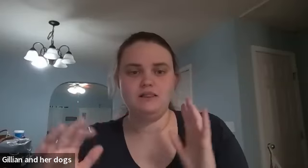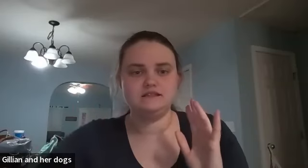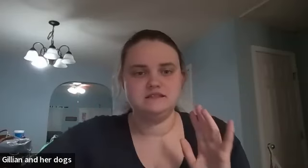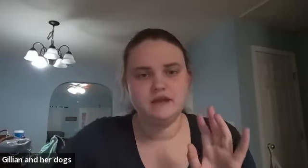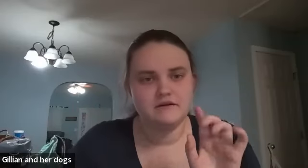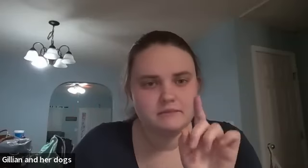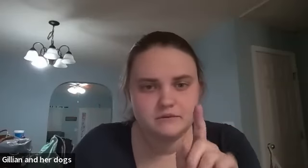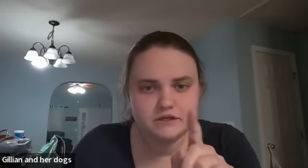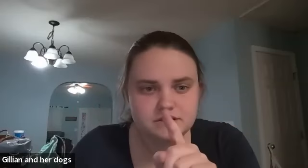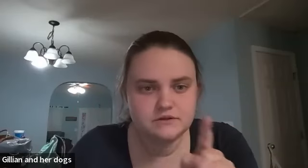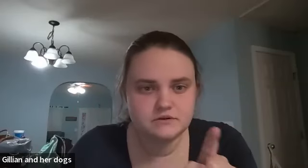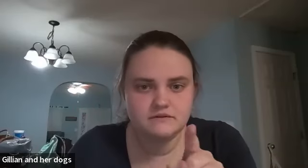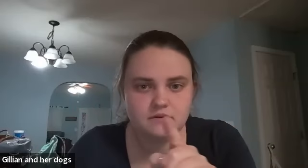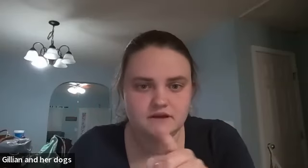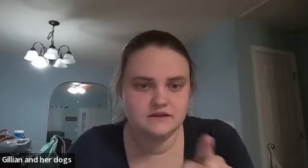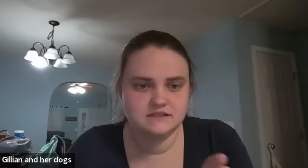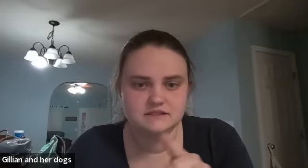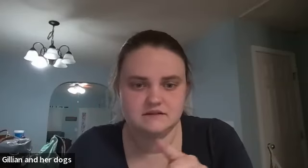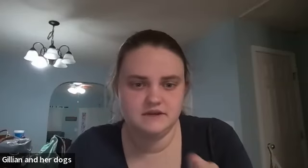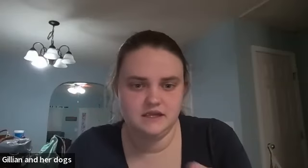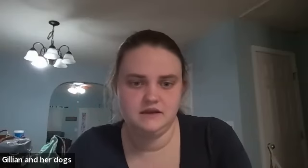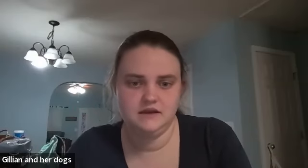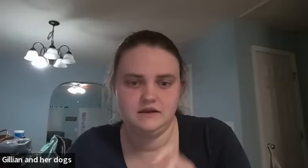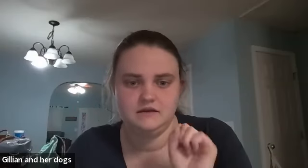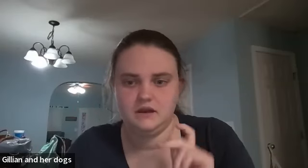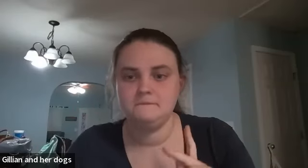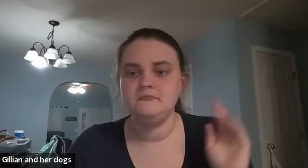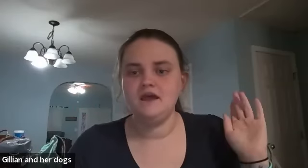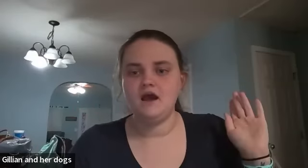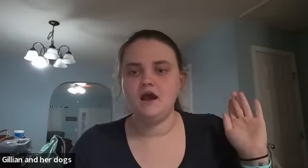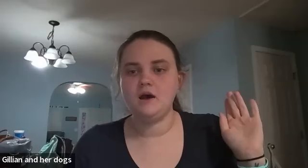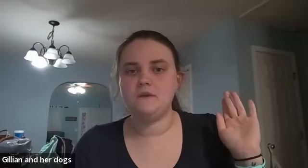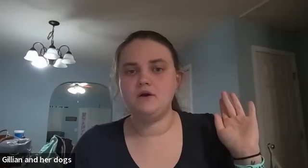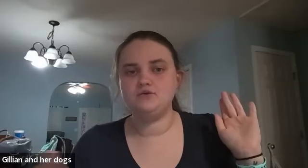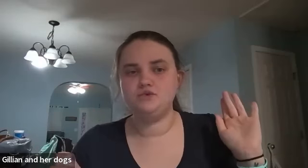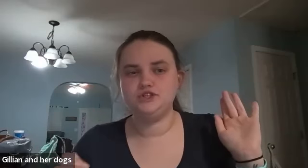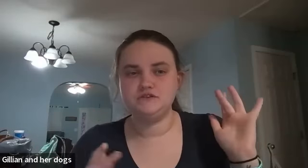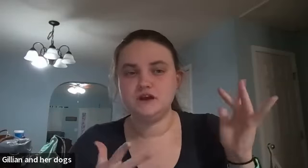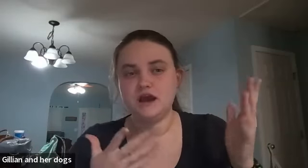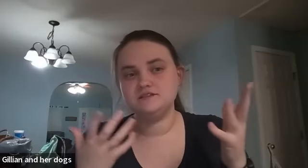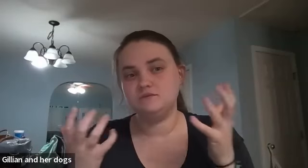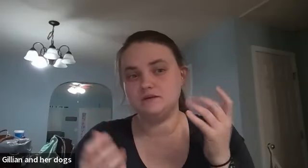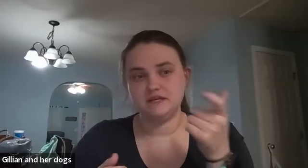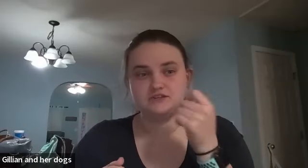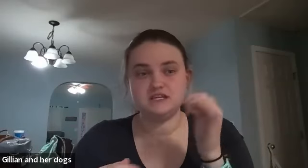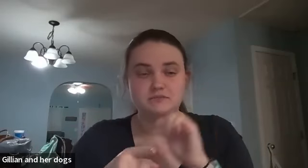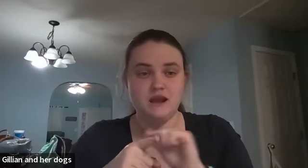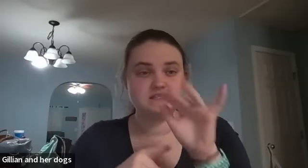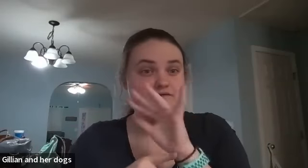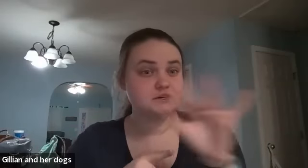let's see. We have how many? 1, 2, 3, 4, 5, 6, 7, 8. Okay. Would you guys want to be interested in practicing finger